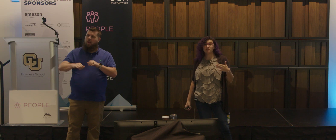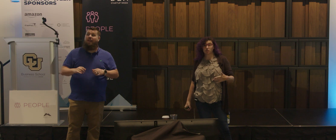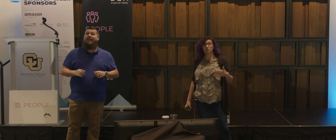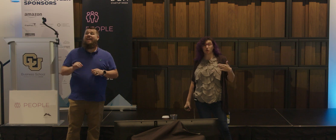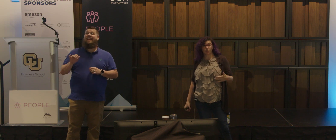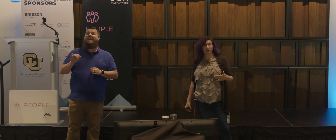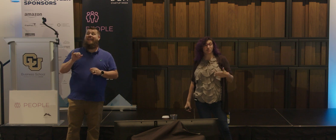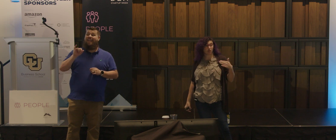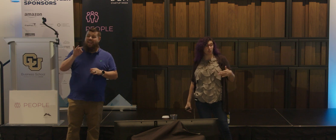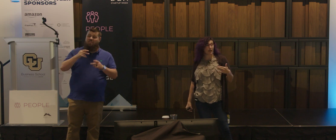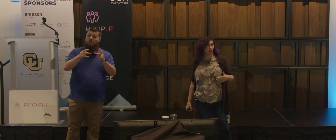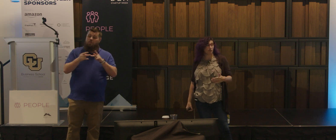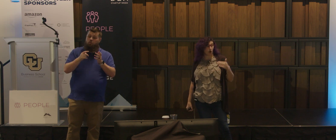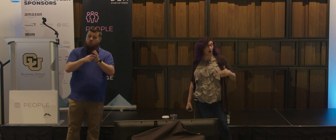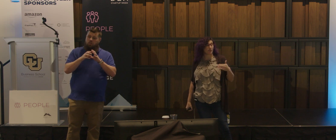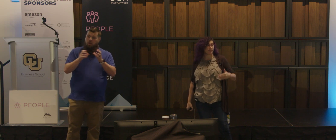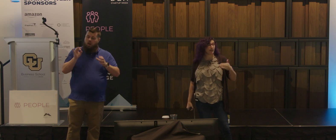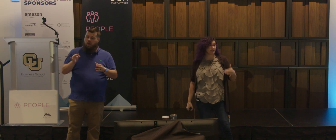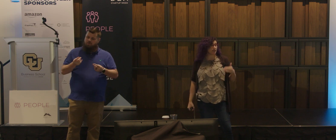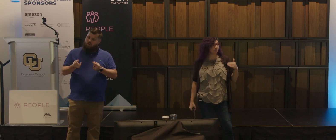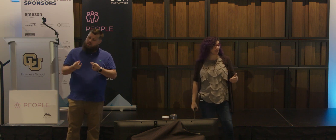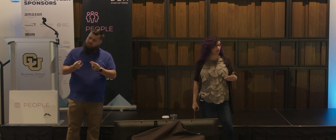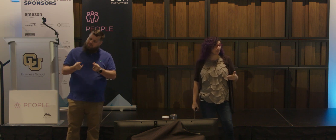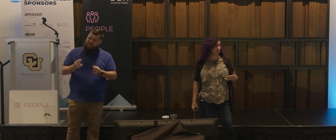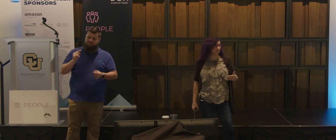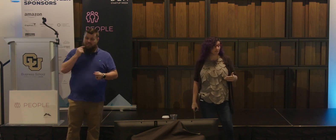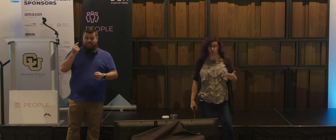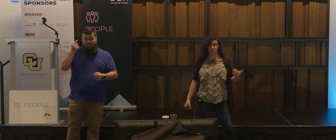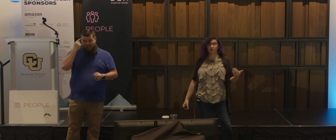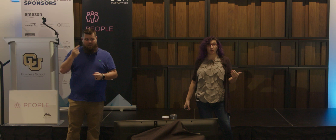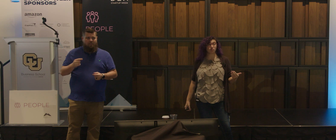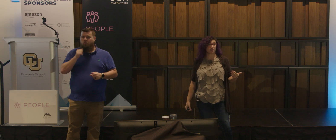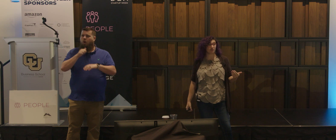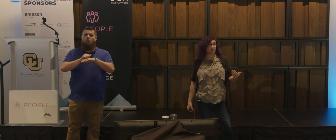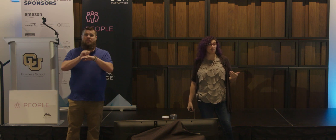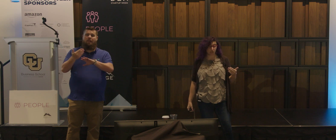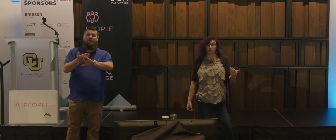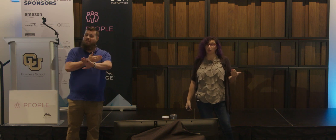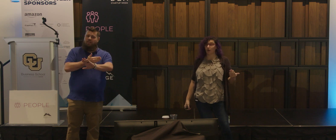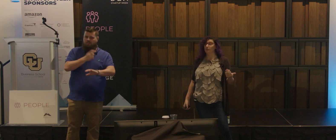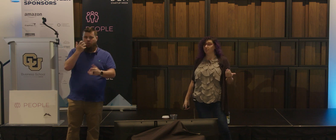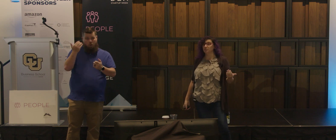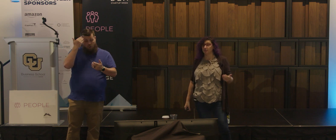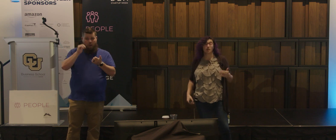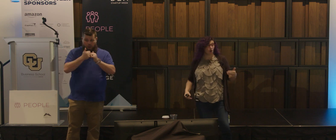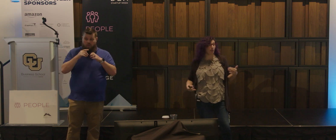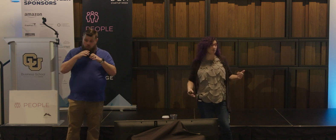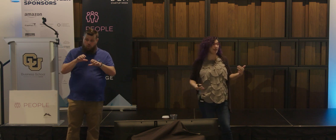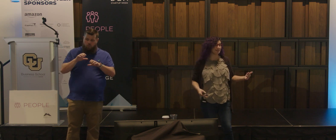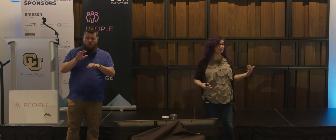If the position requires a lot of on-the-spot, intense thinking, don't send the questions in advance because you want to know how somebody